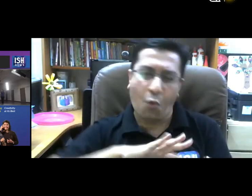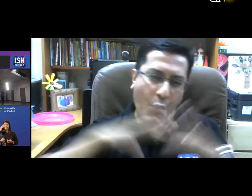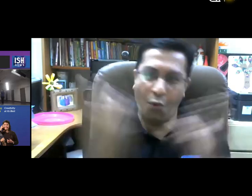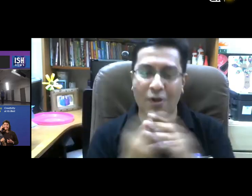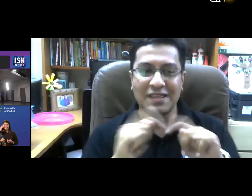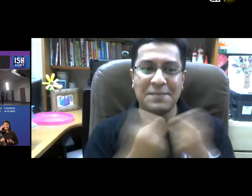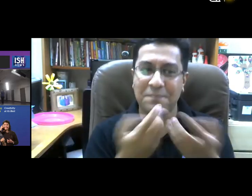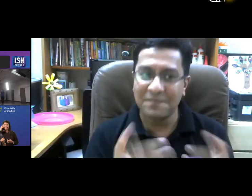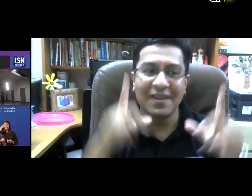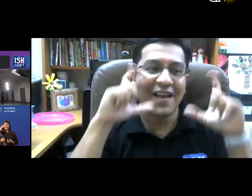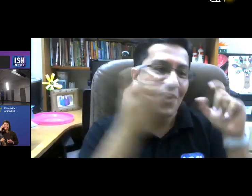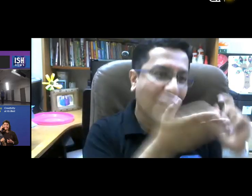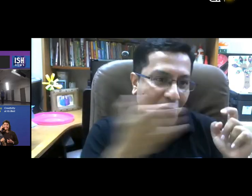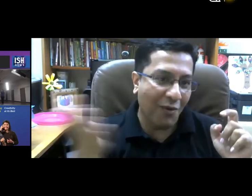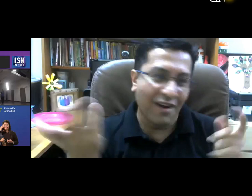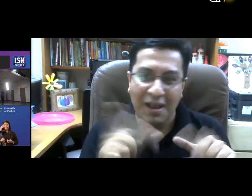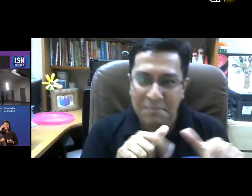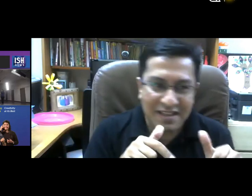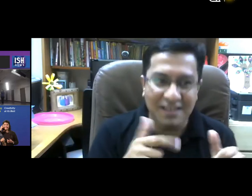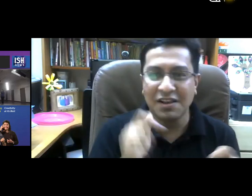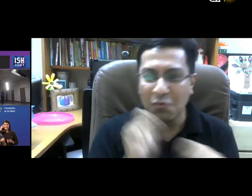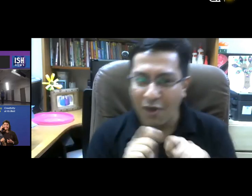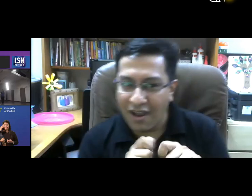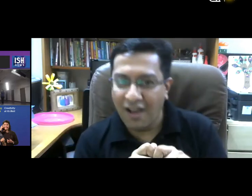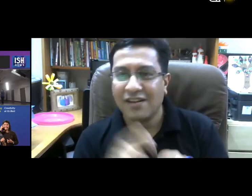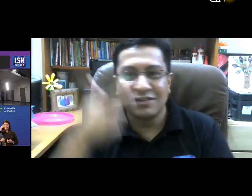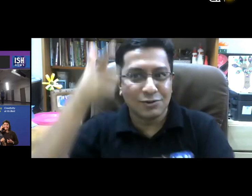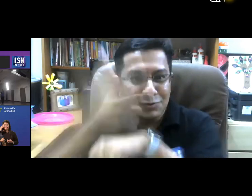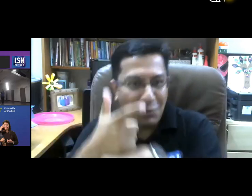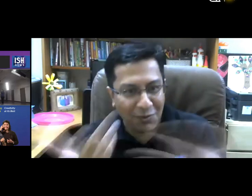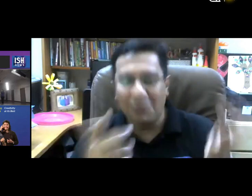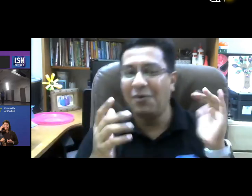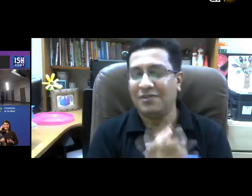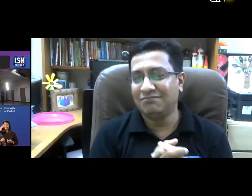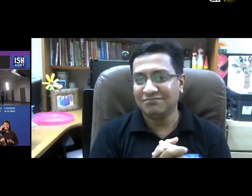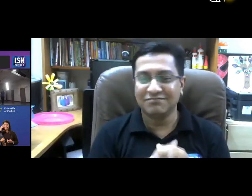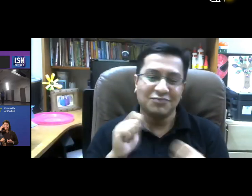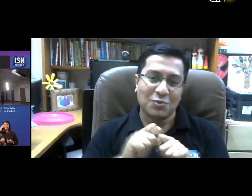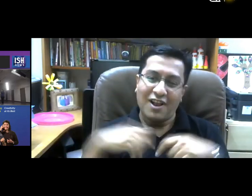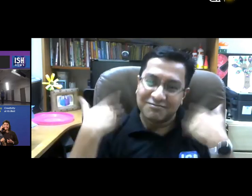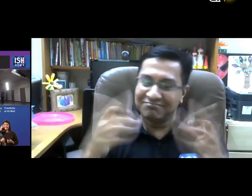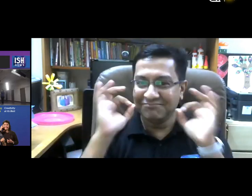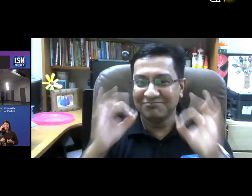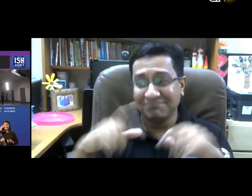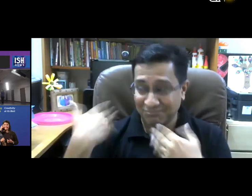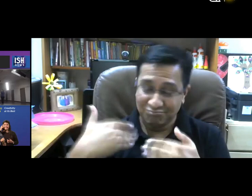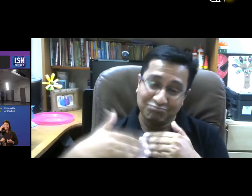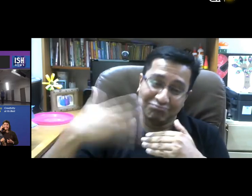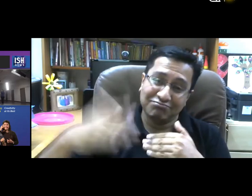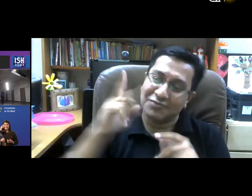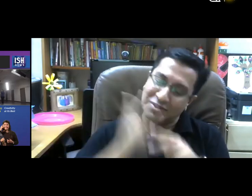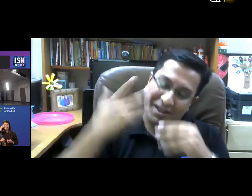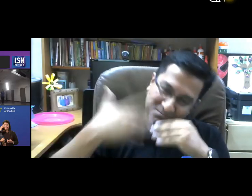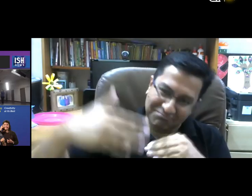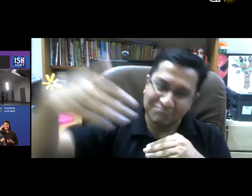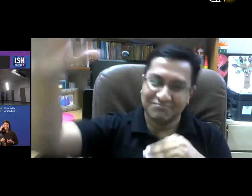calls and for some logistics purpose. That is the team photo. As you can see, we work together. We have a studio, and that's been the work